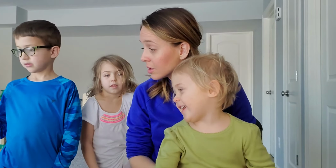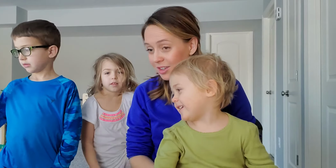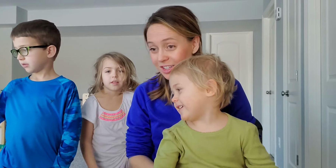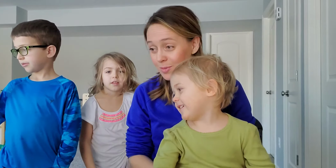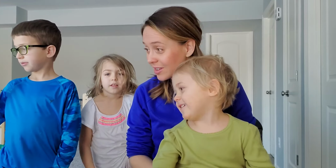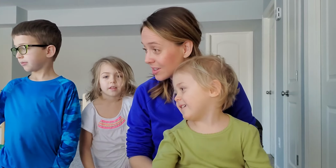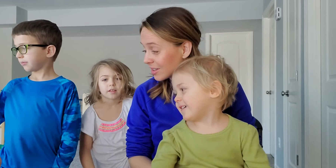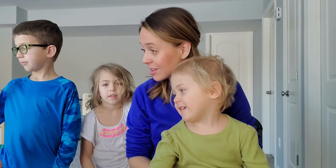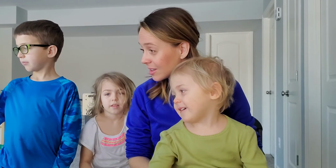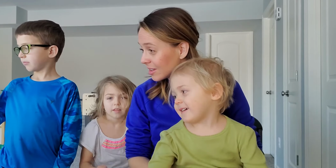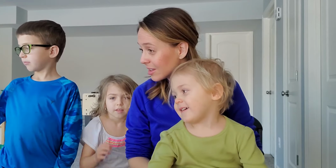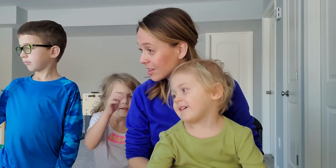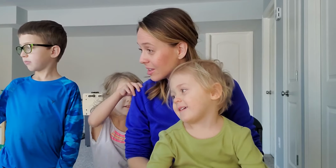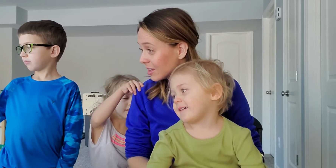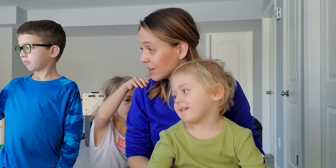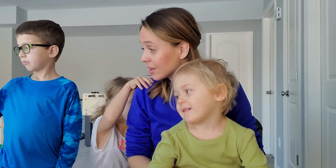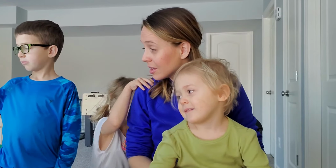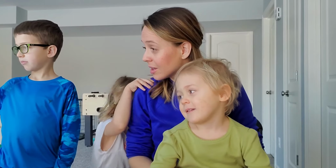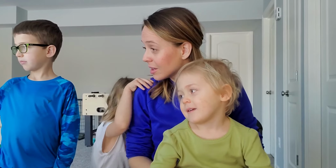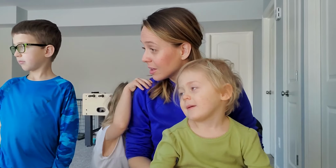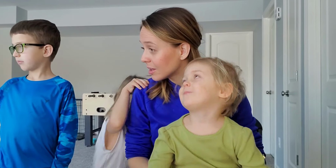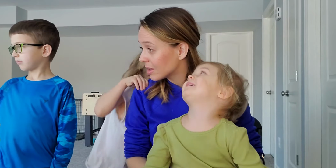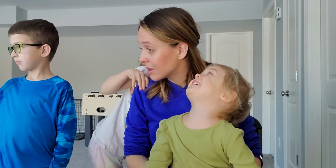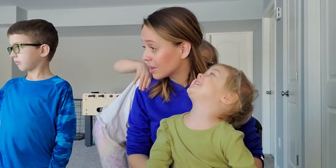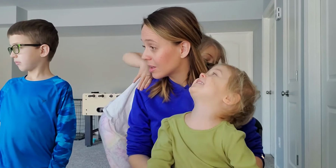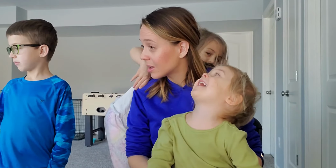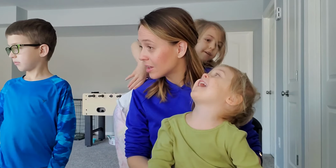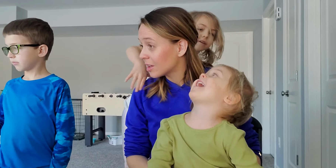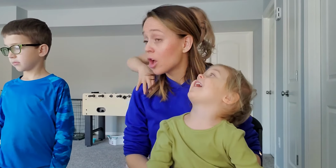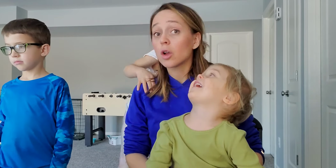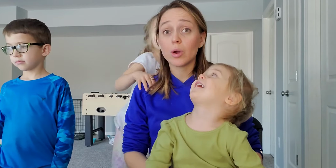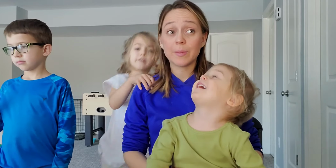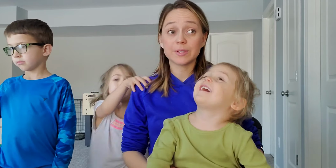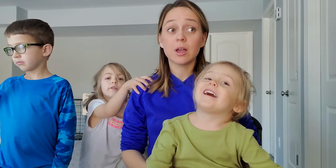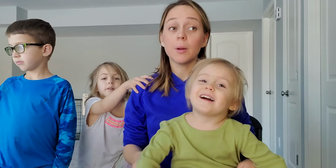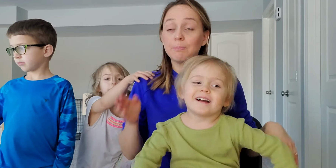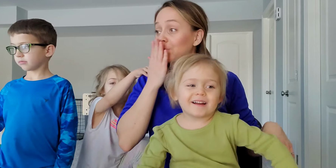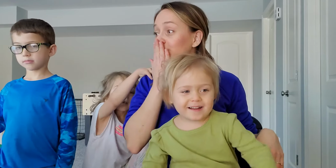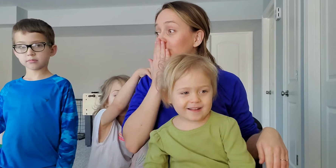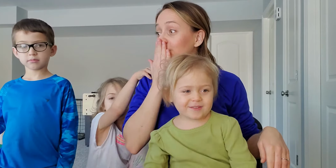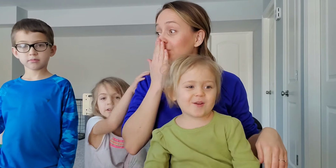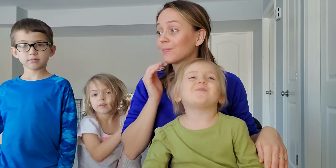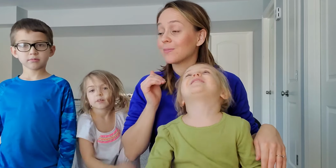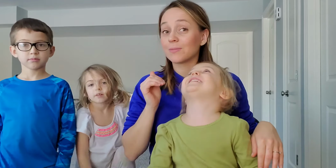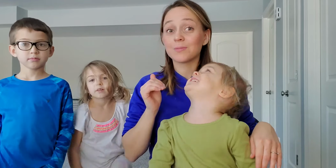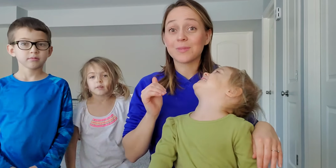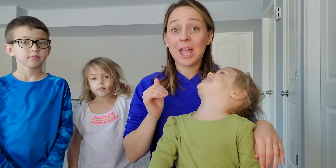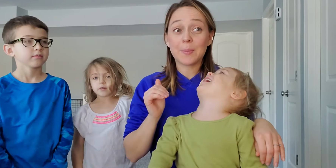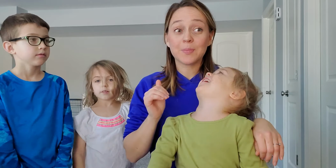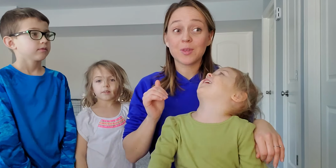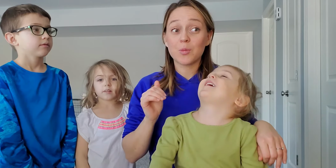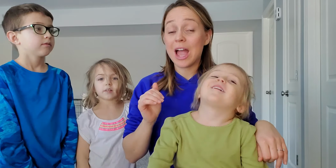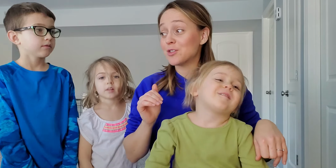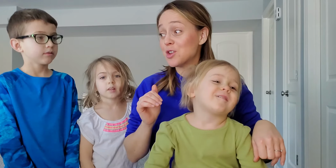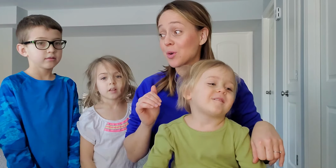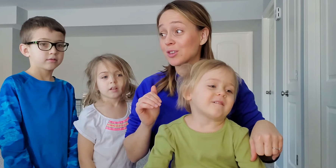one? Crepes? No, not crepes. Pizza or sandwiches. Pizza! Grapes. No, pizza. Okay. We have a new word. She wants